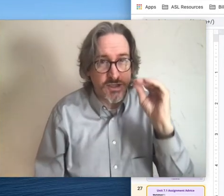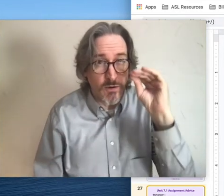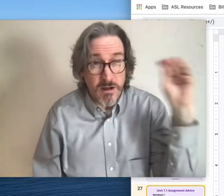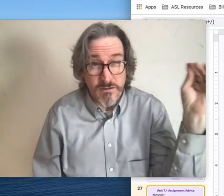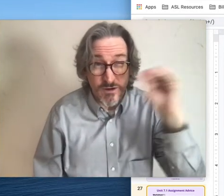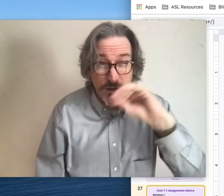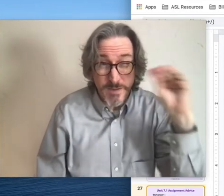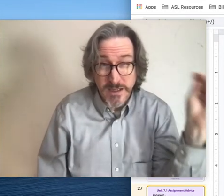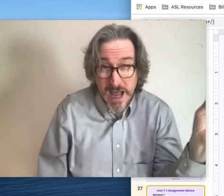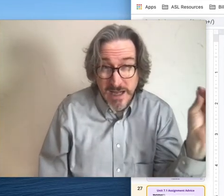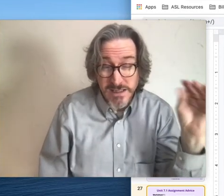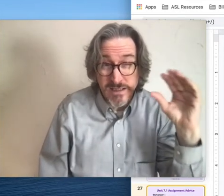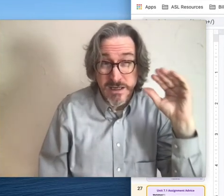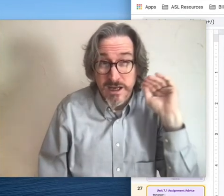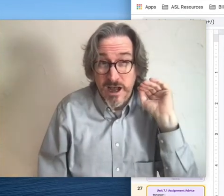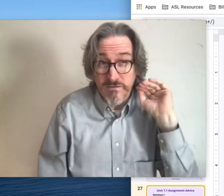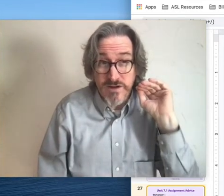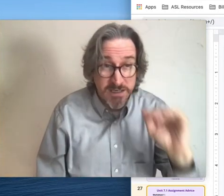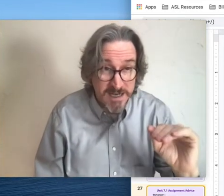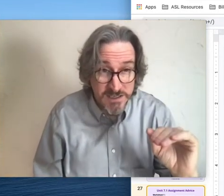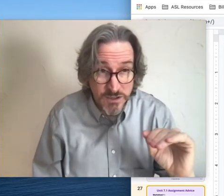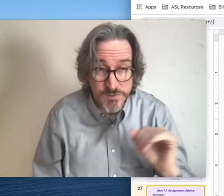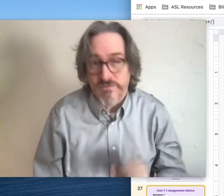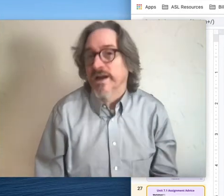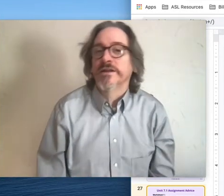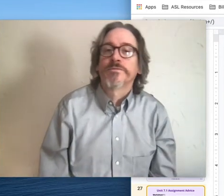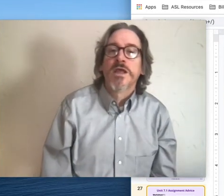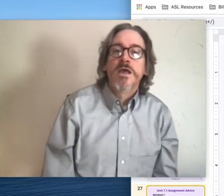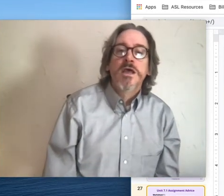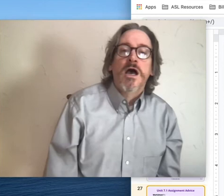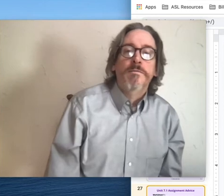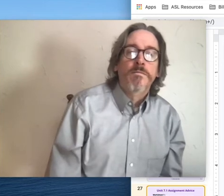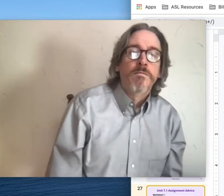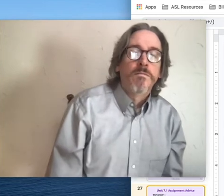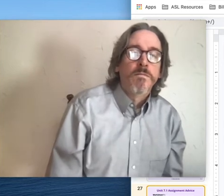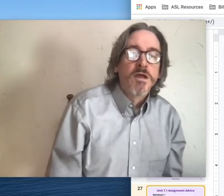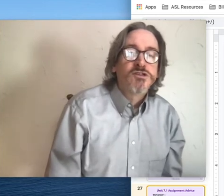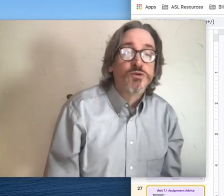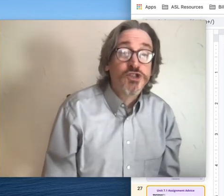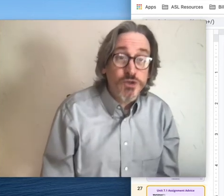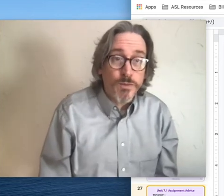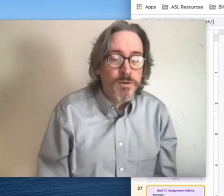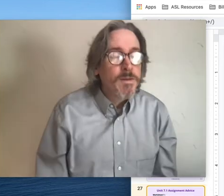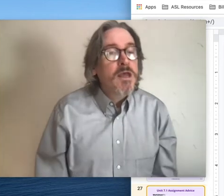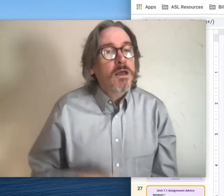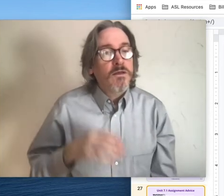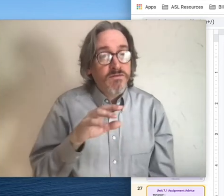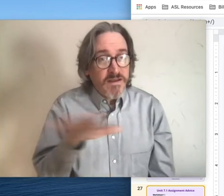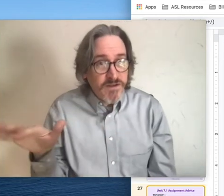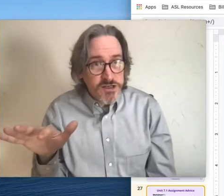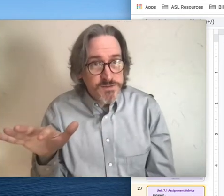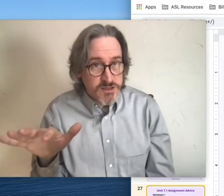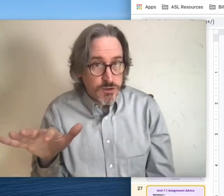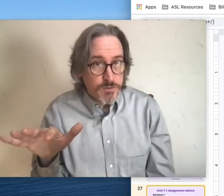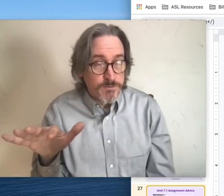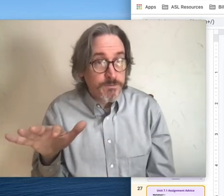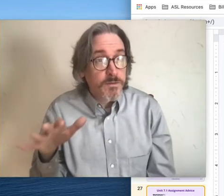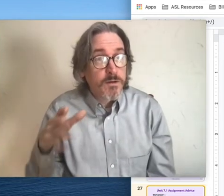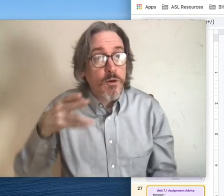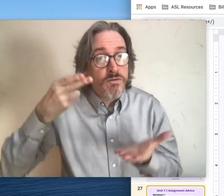explanation. So there should be lots of context clues provided. So soup, they fingerspell